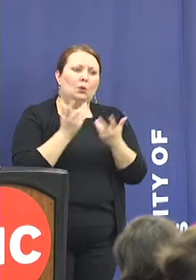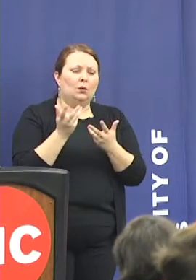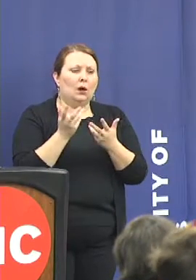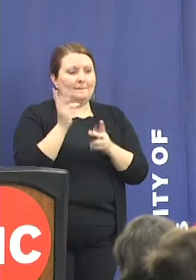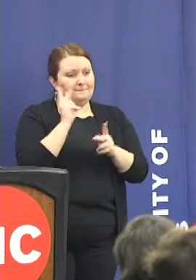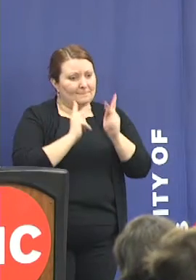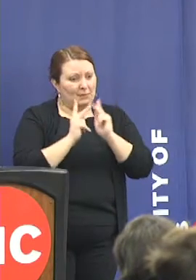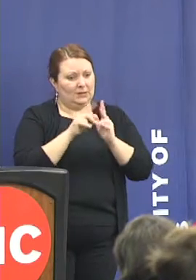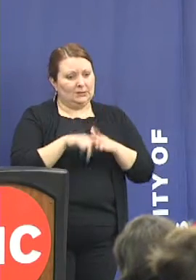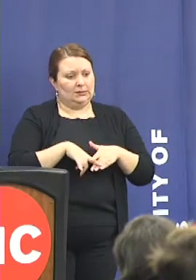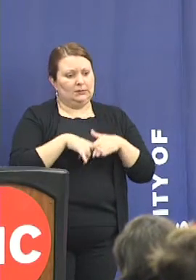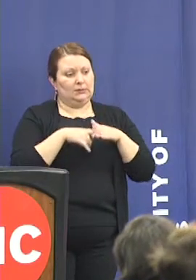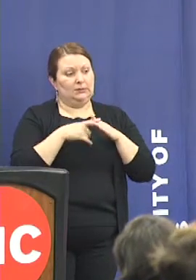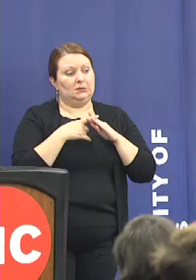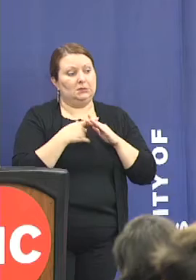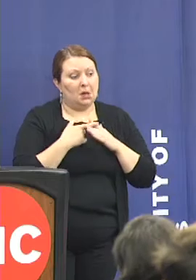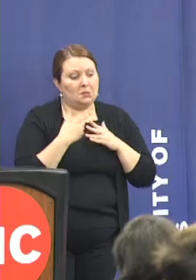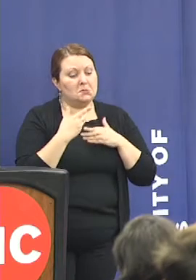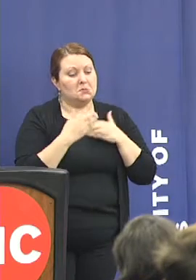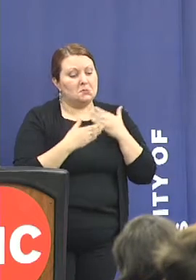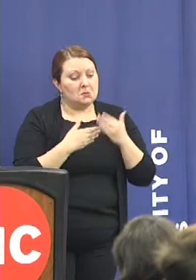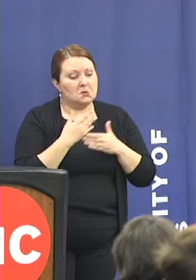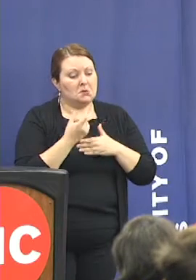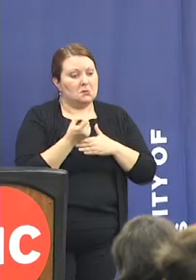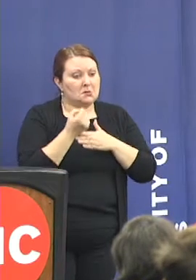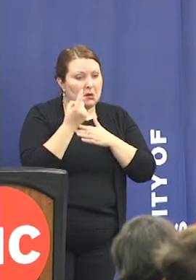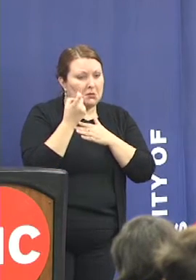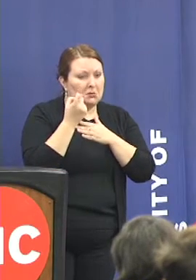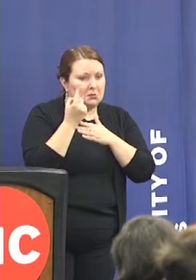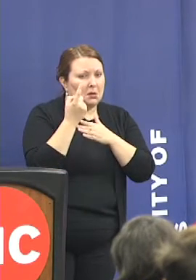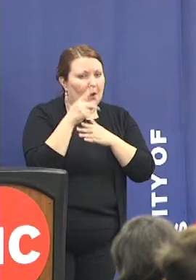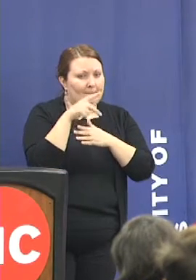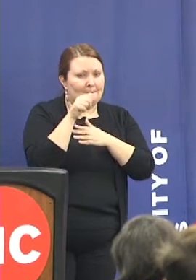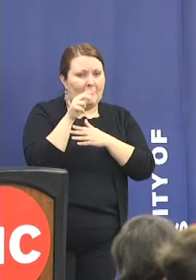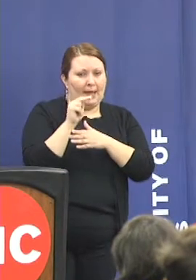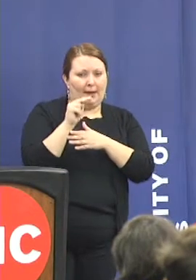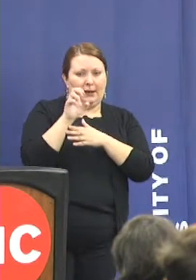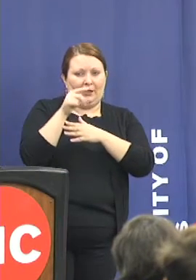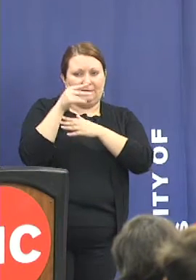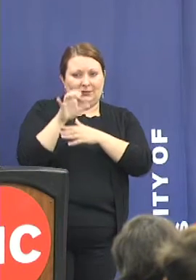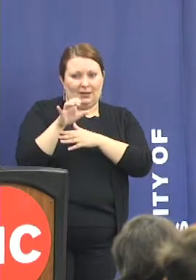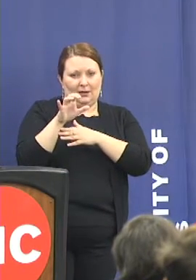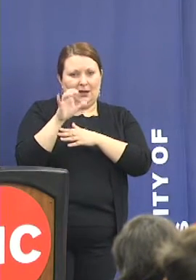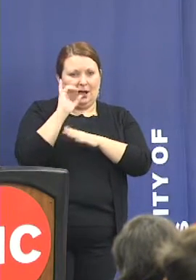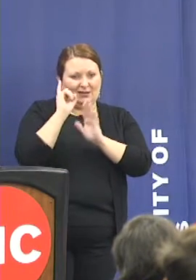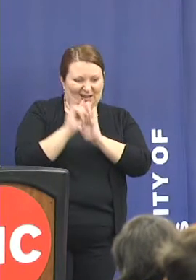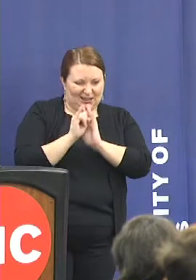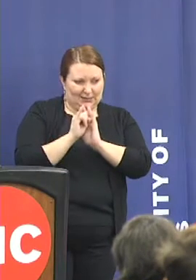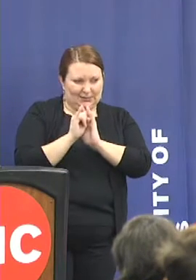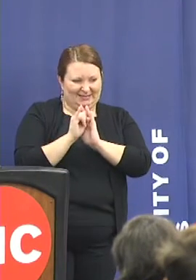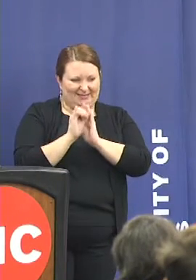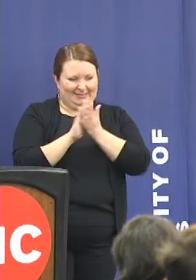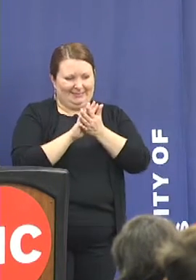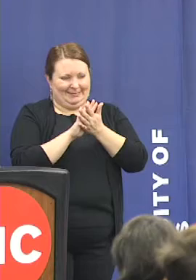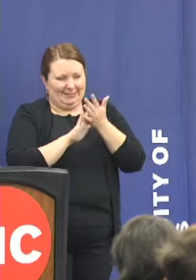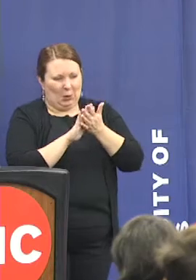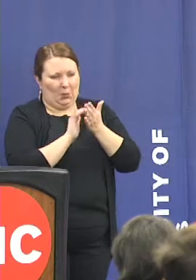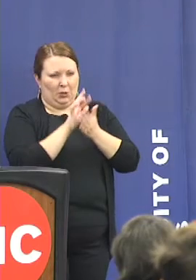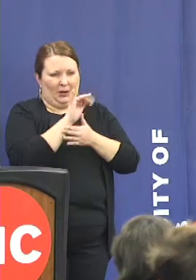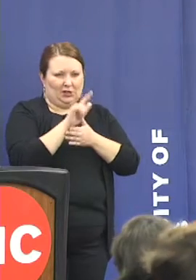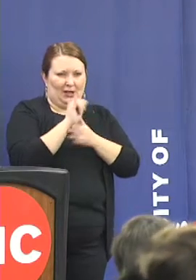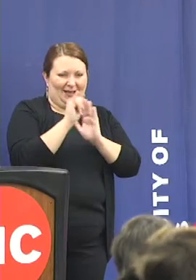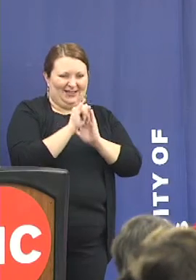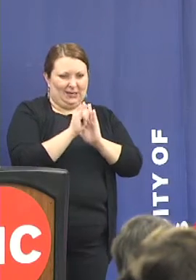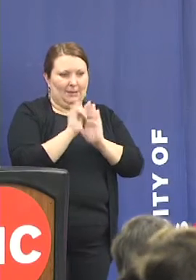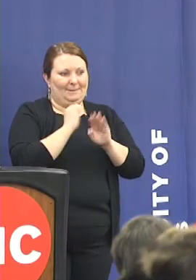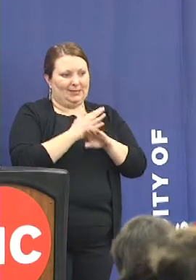so that people begin in some ways to kind of understand these pan-ethnic identities as racial identities with their lived experiences in